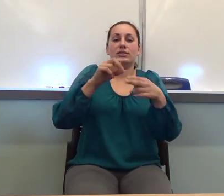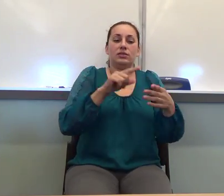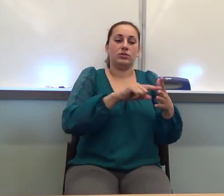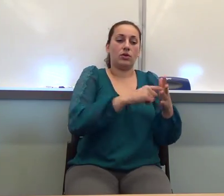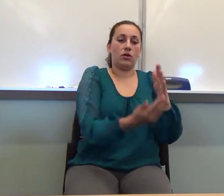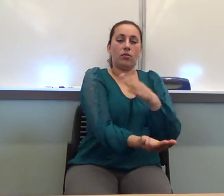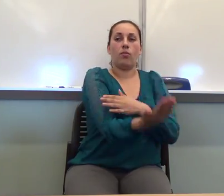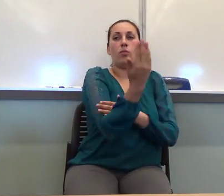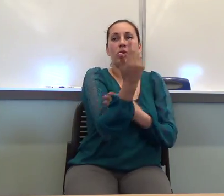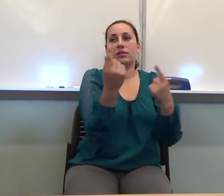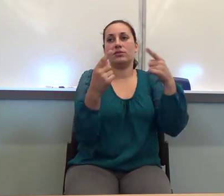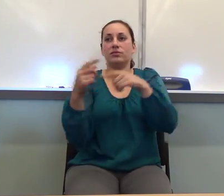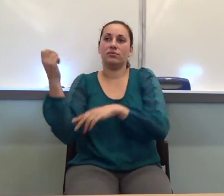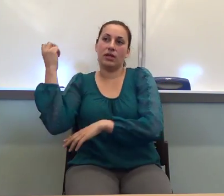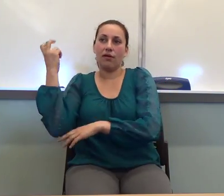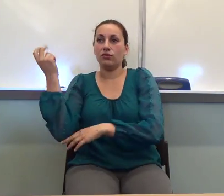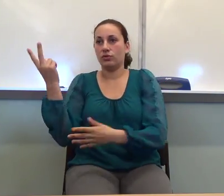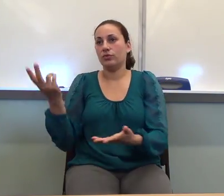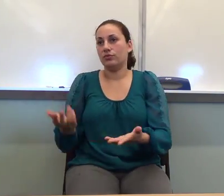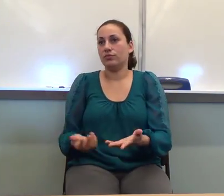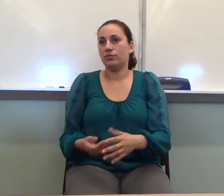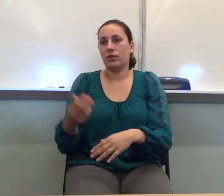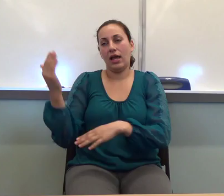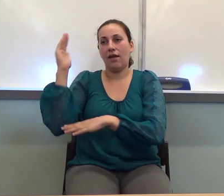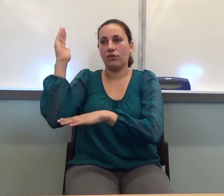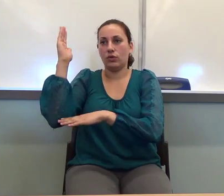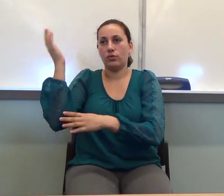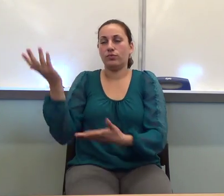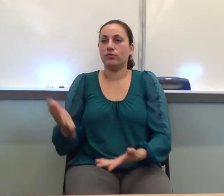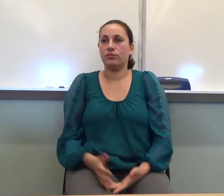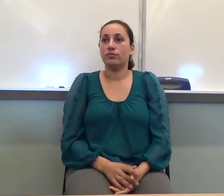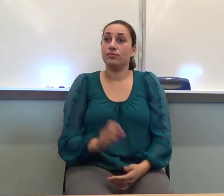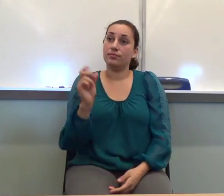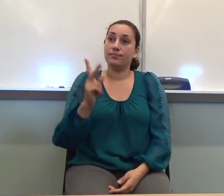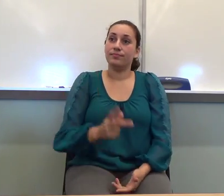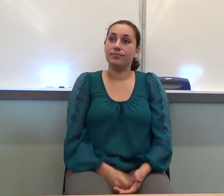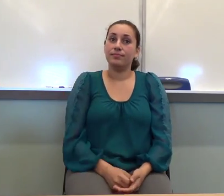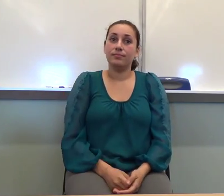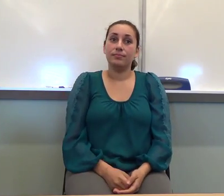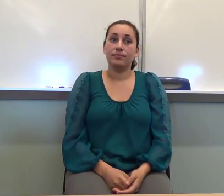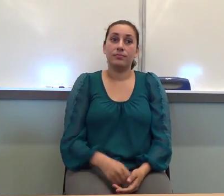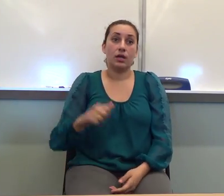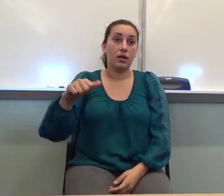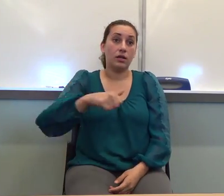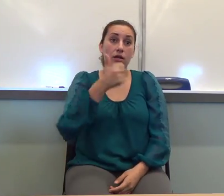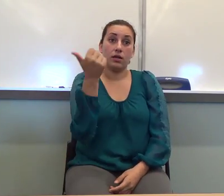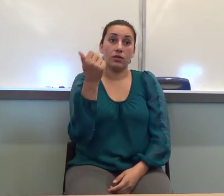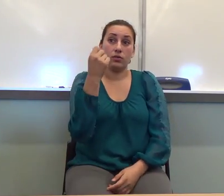The important thing is getting that increase. That's the fraction. Okay? Any others?